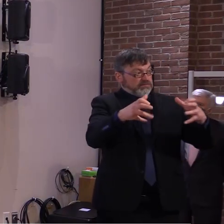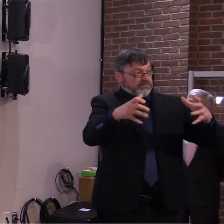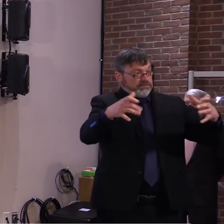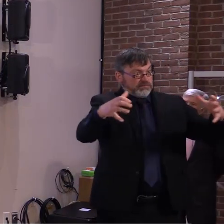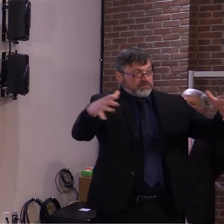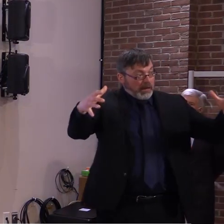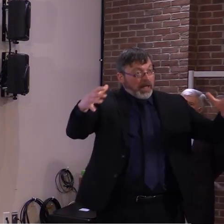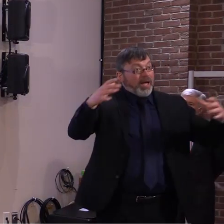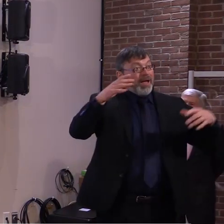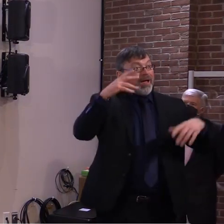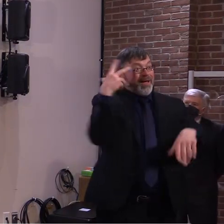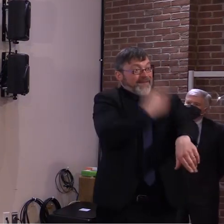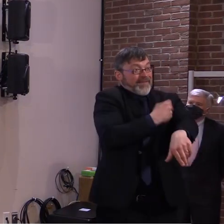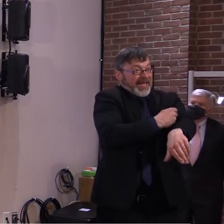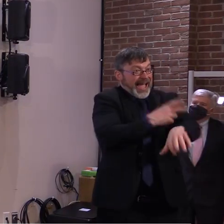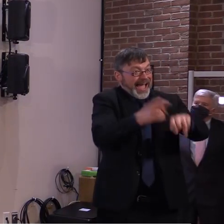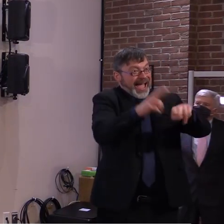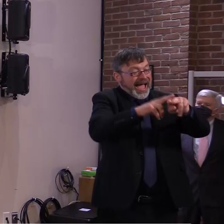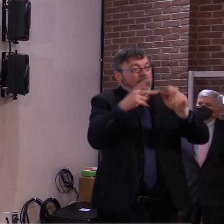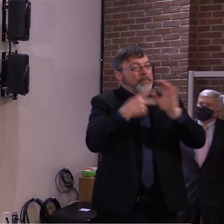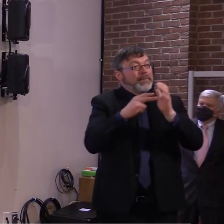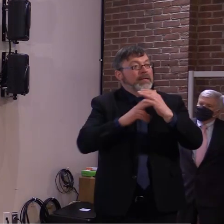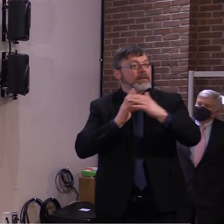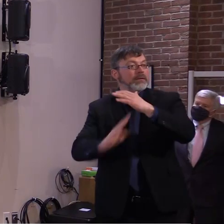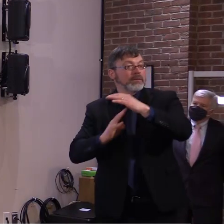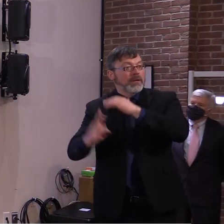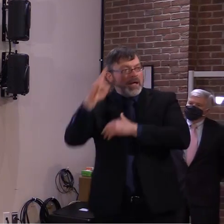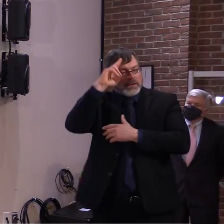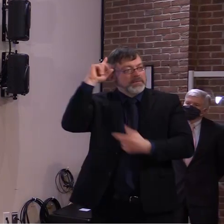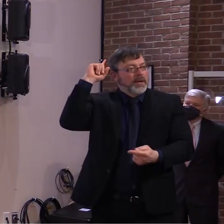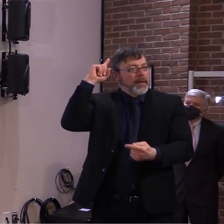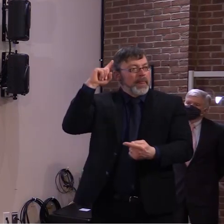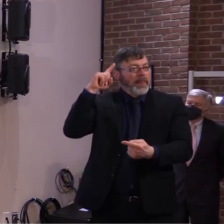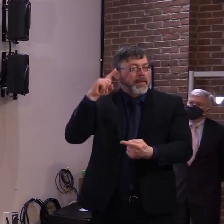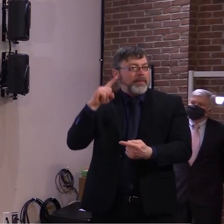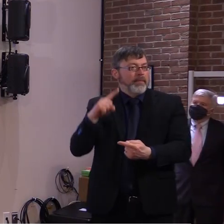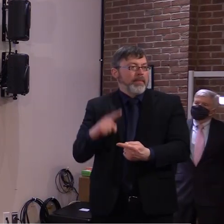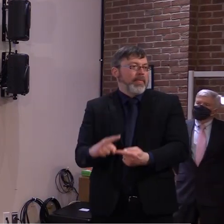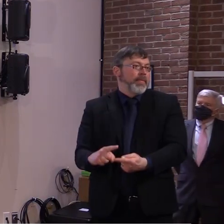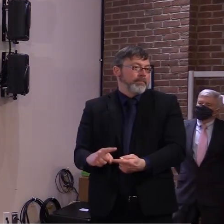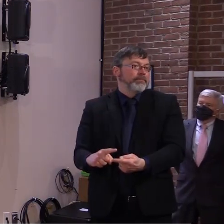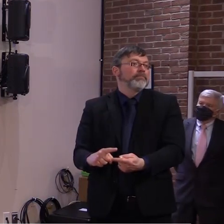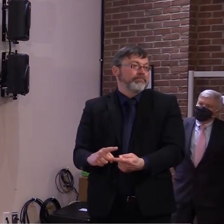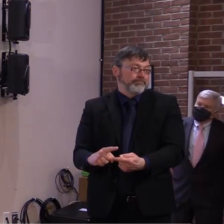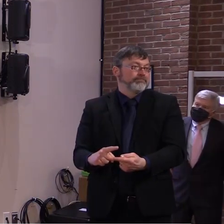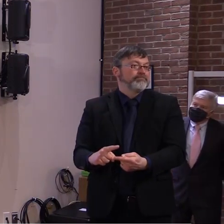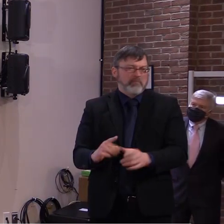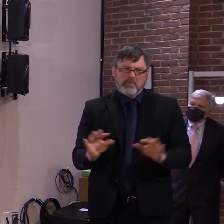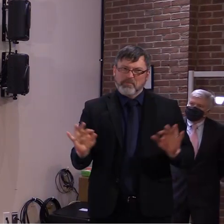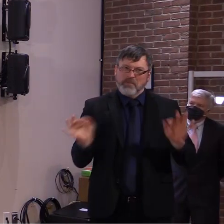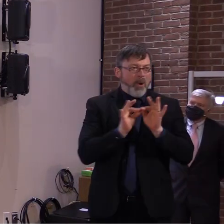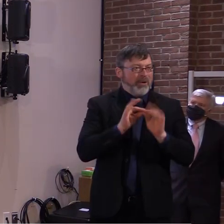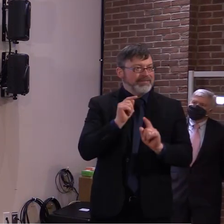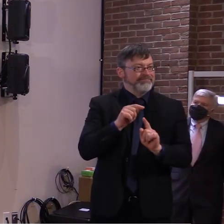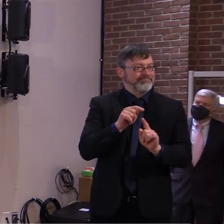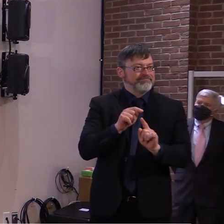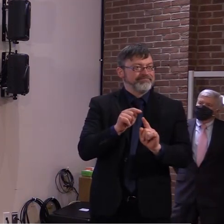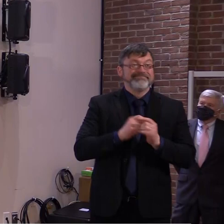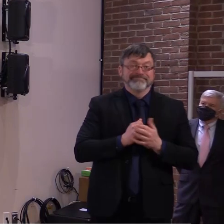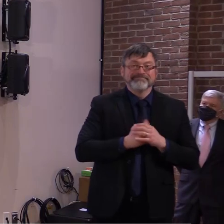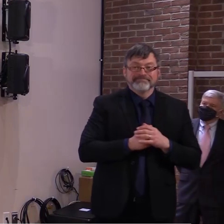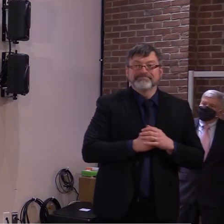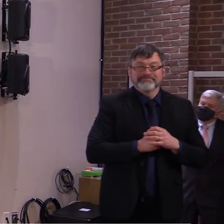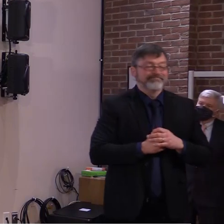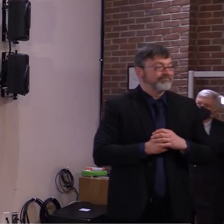Now, you can help us get to that place. You could even be starting this weekend, especially if you happen